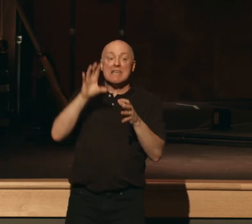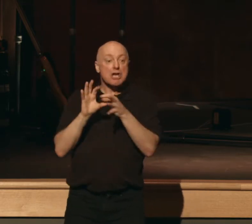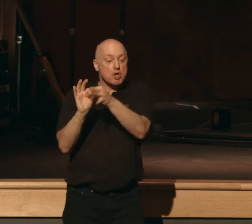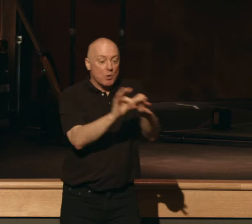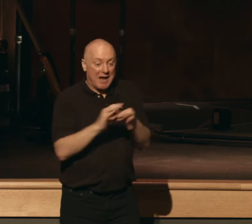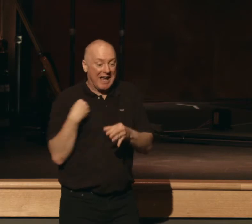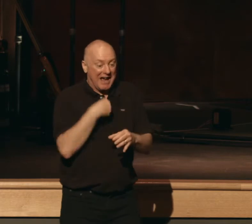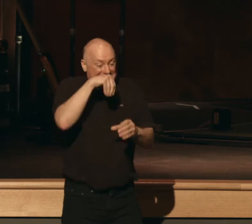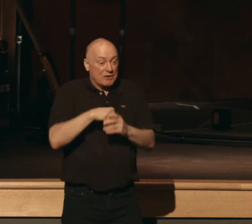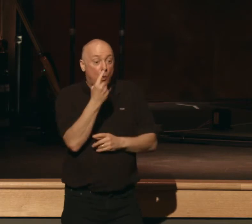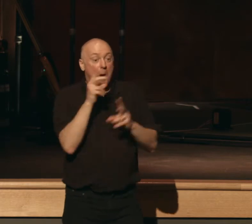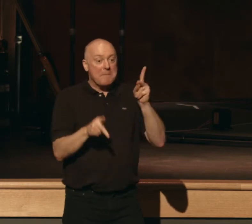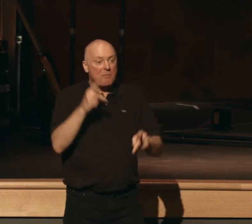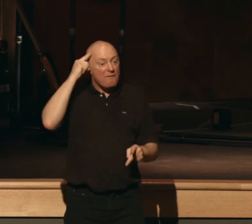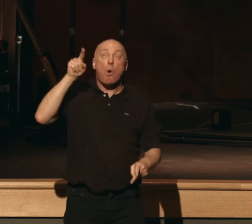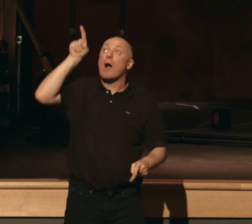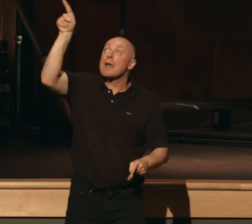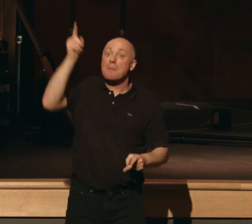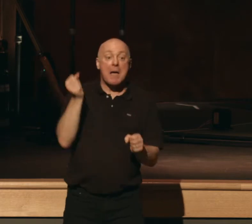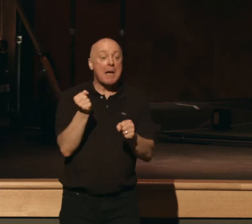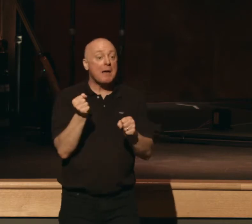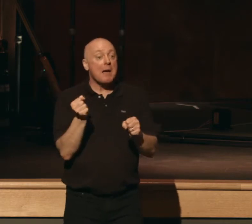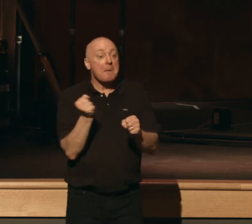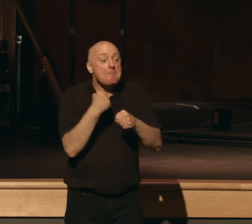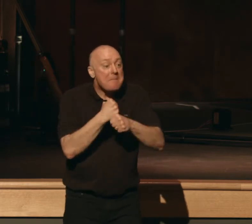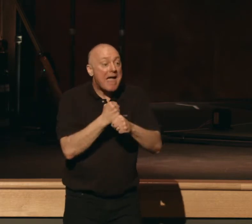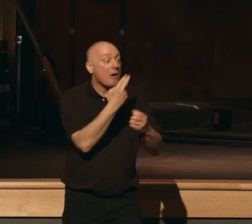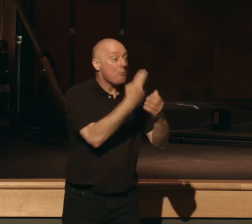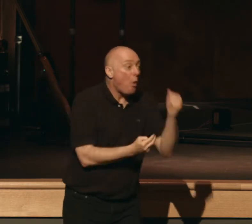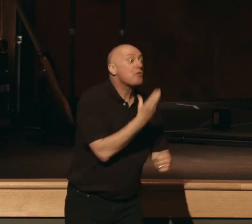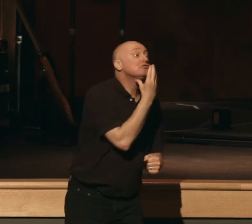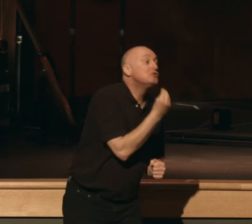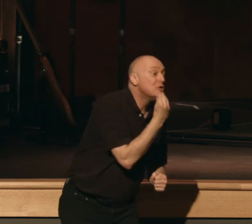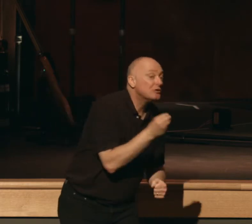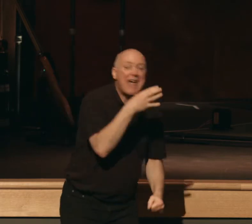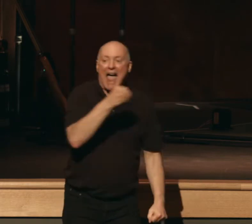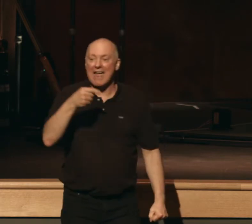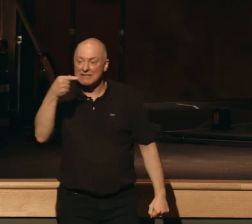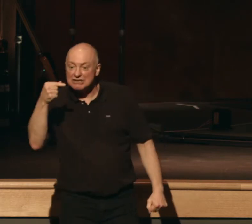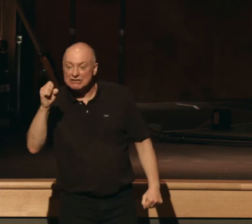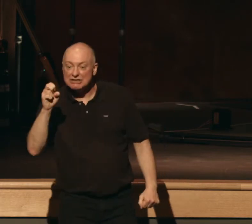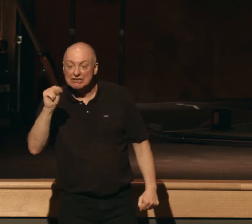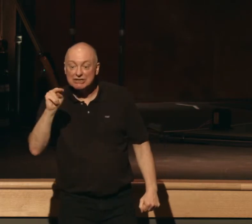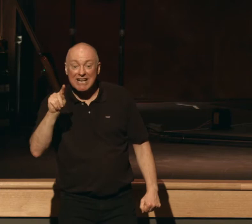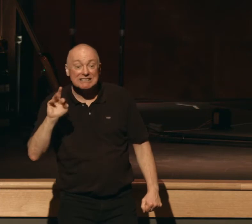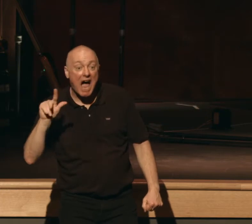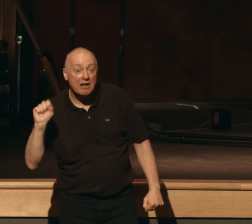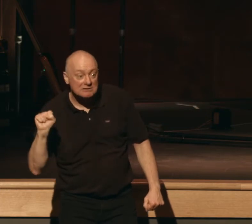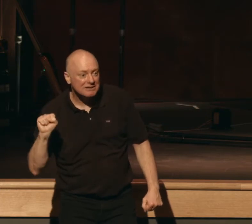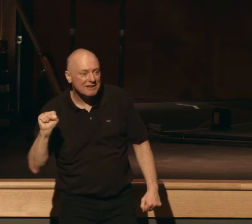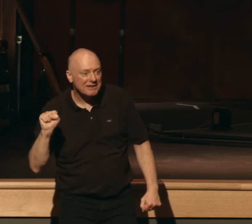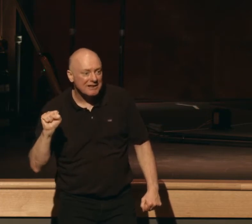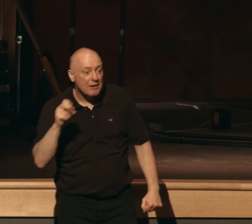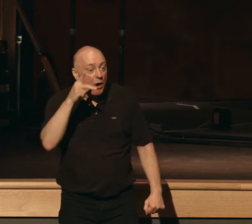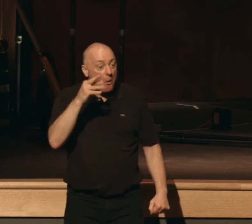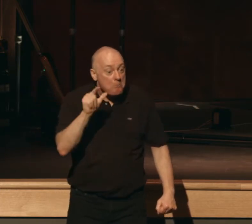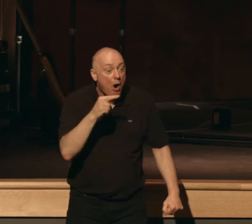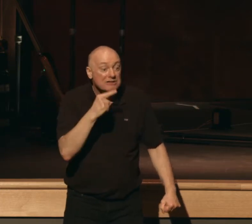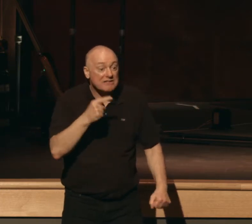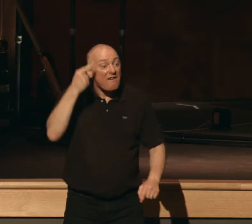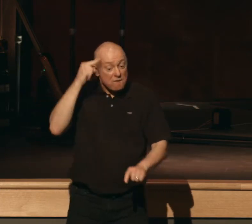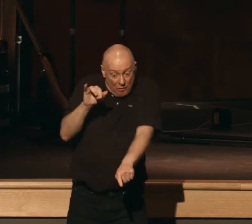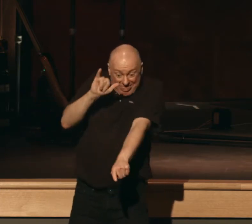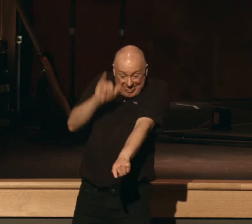into one people for him, made up of both Jews and Gentiles. And so Paul says,